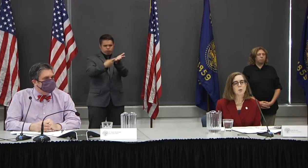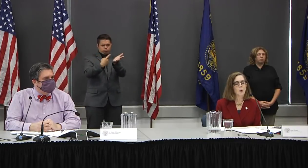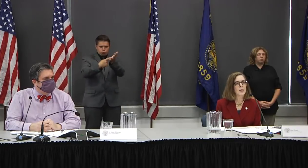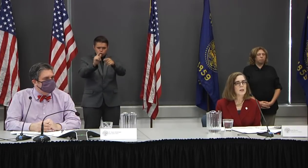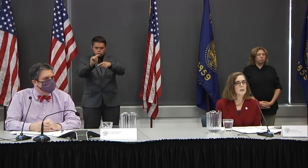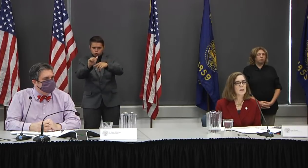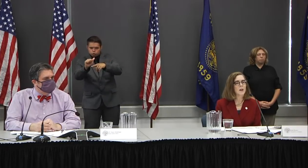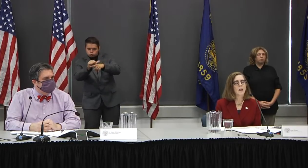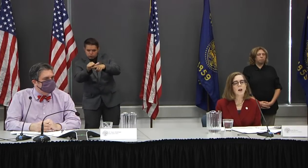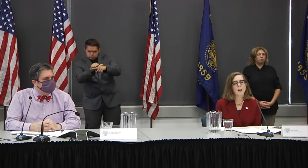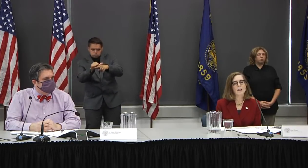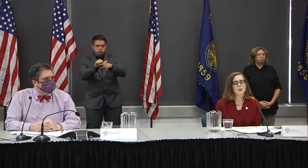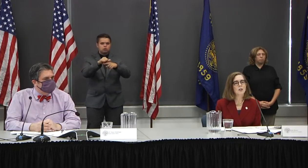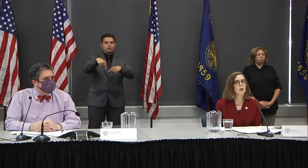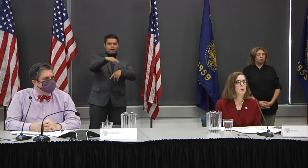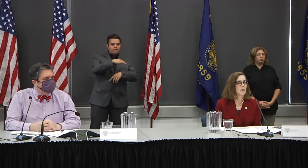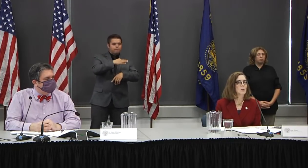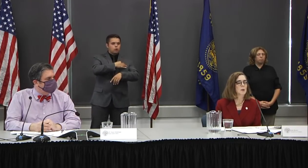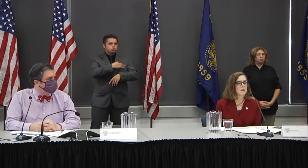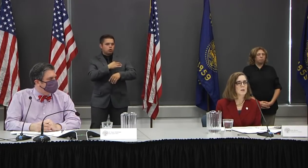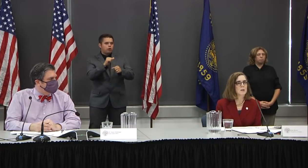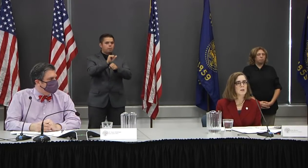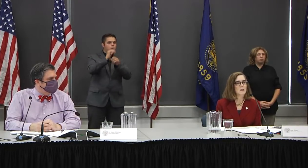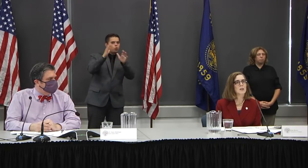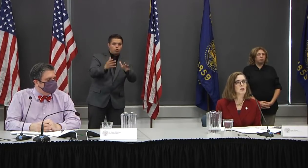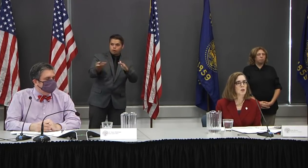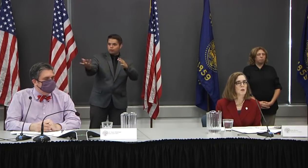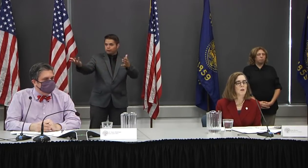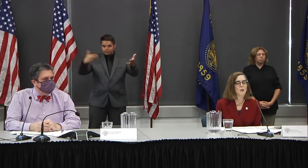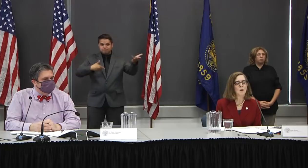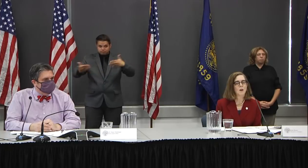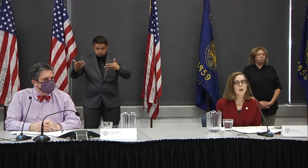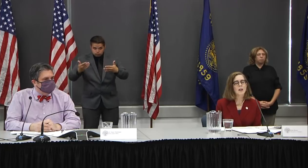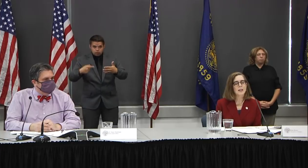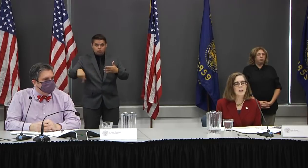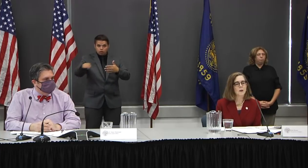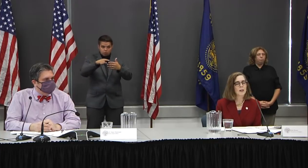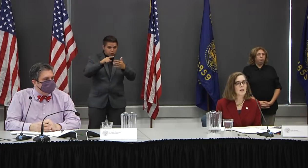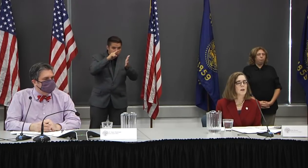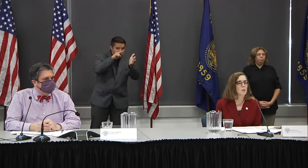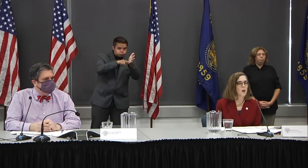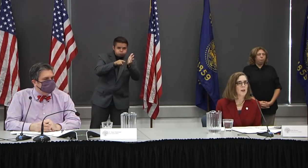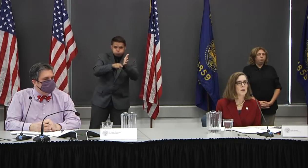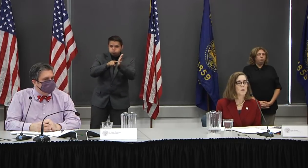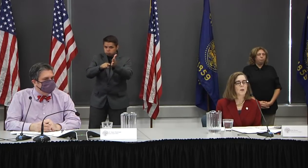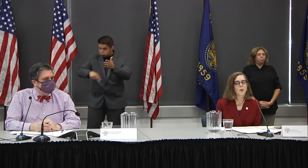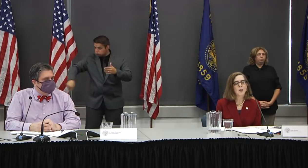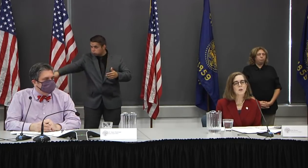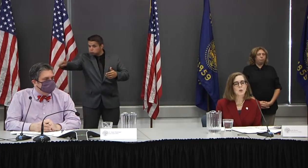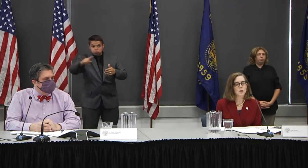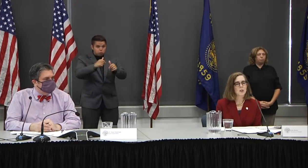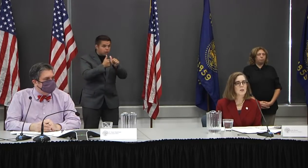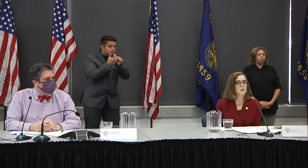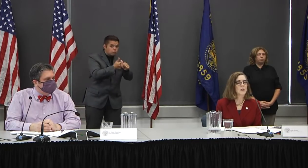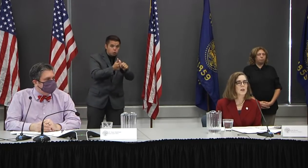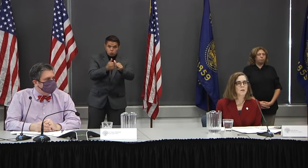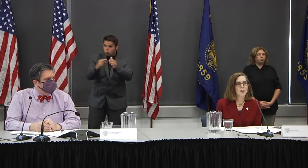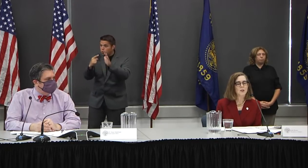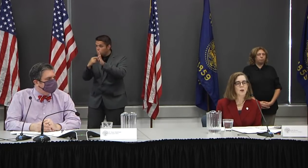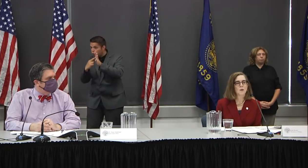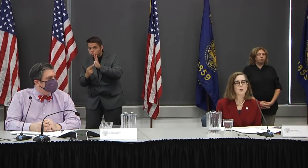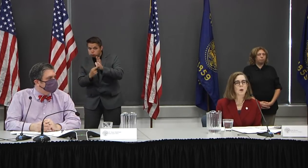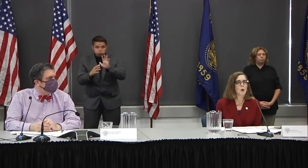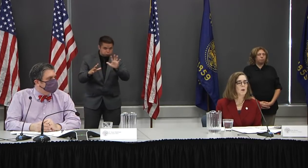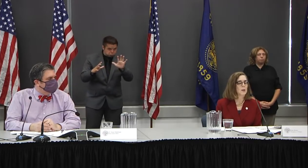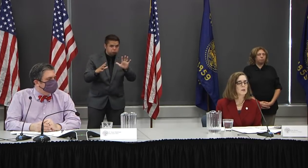volunteer employees to go into businesses and ensure that they're adhering and complying with social distancing and